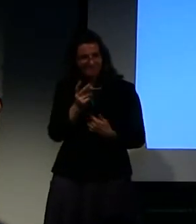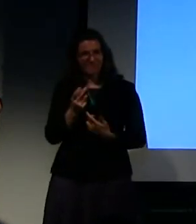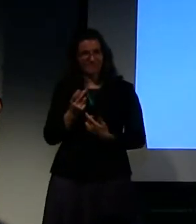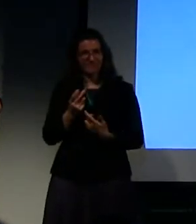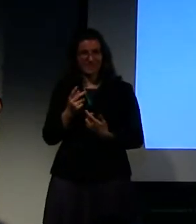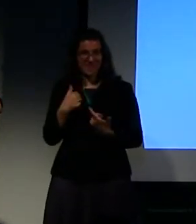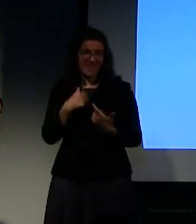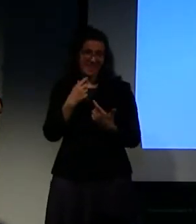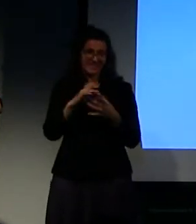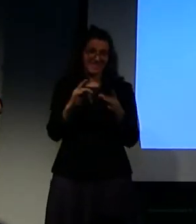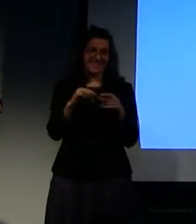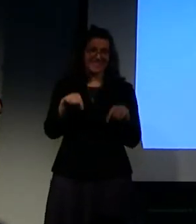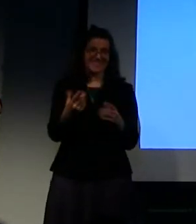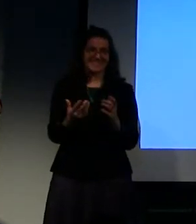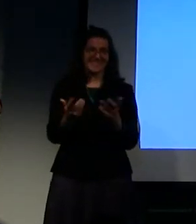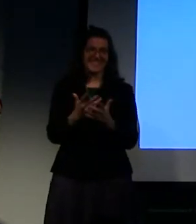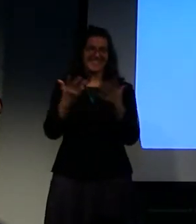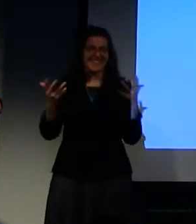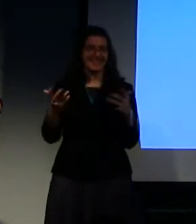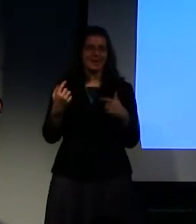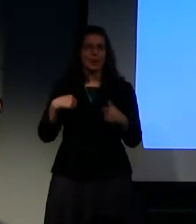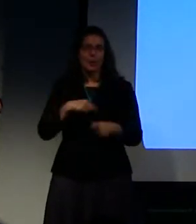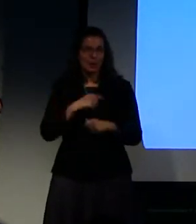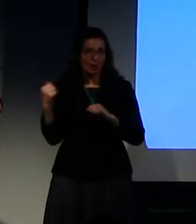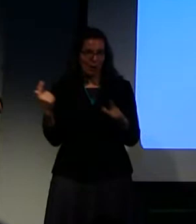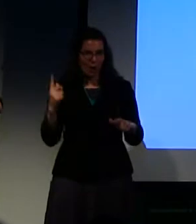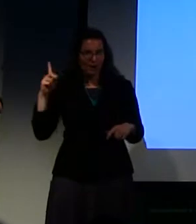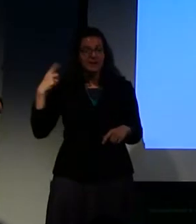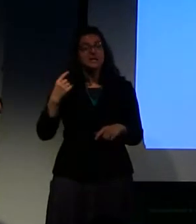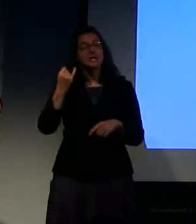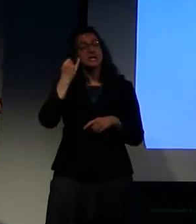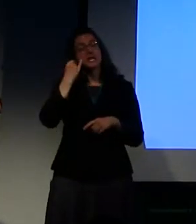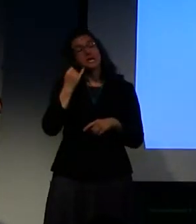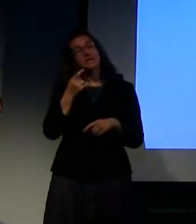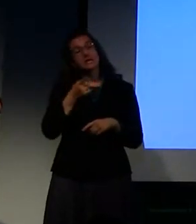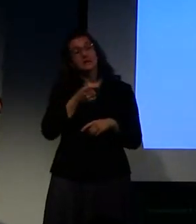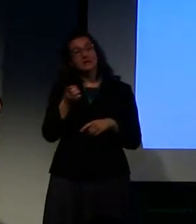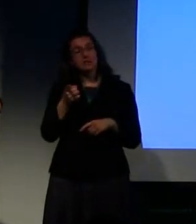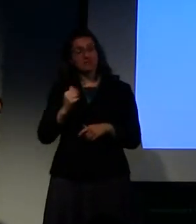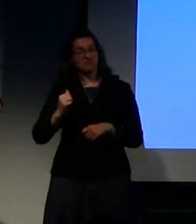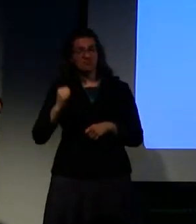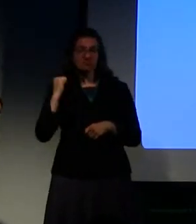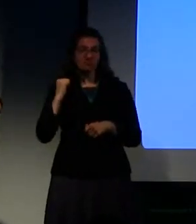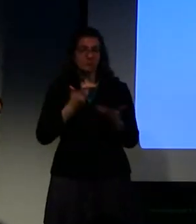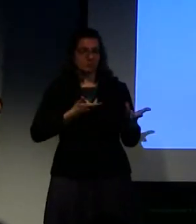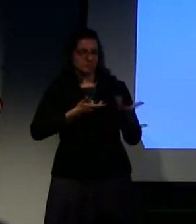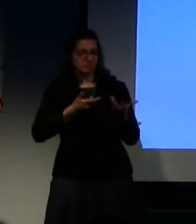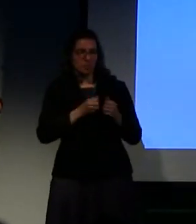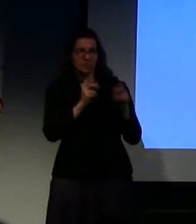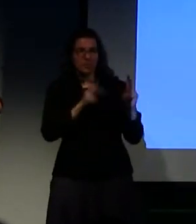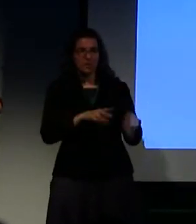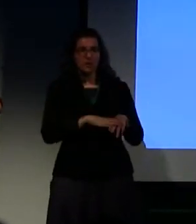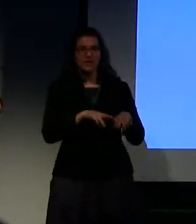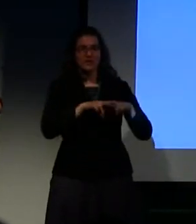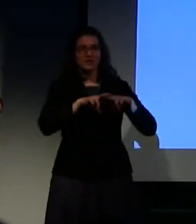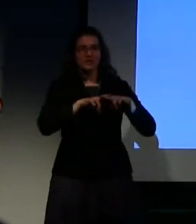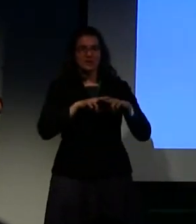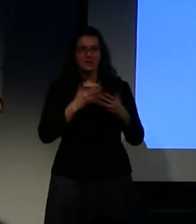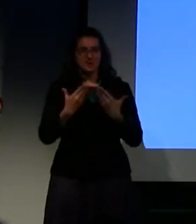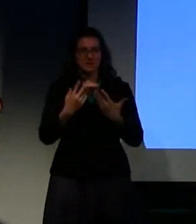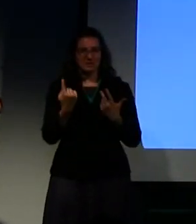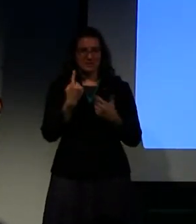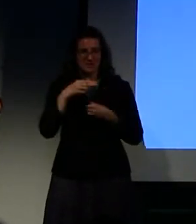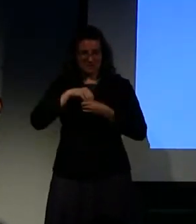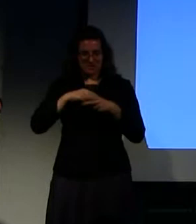If you're not going to engage with the person on the train, you're probably not engaging with yourself at a certain level. You're not willing to admit some things to